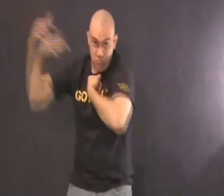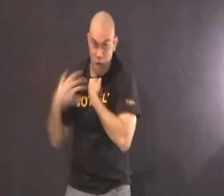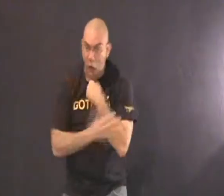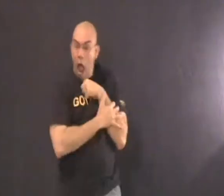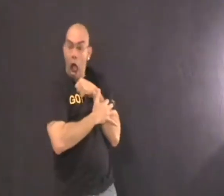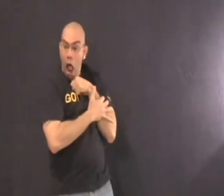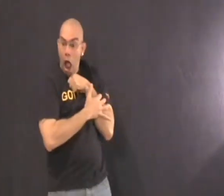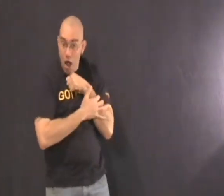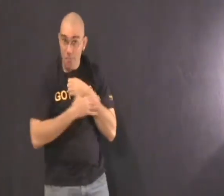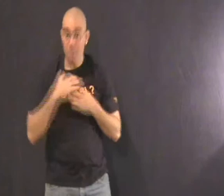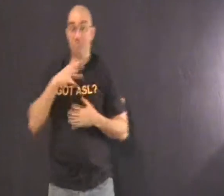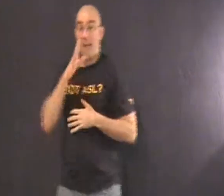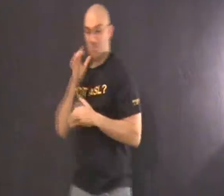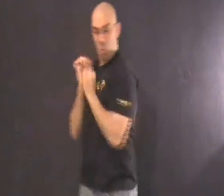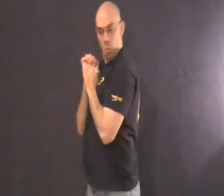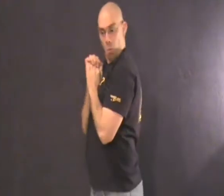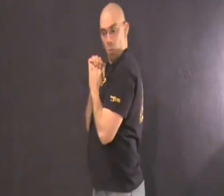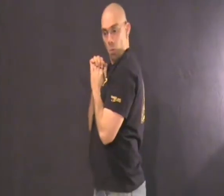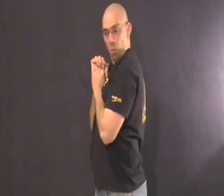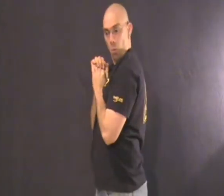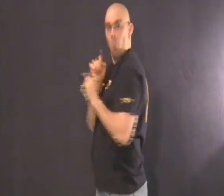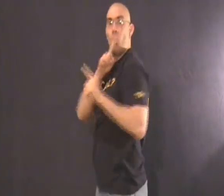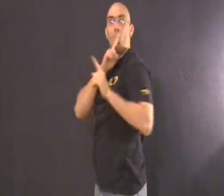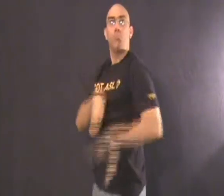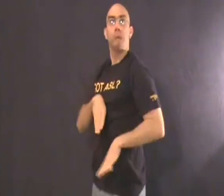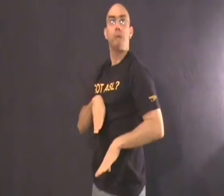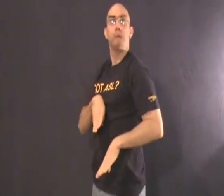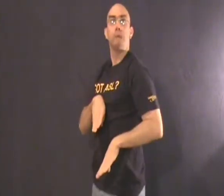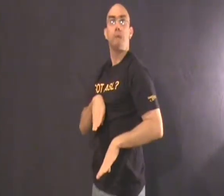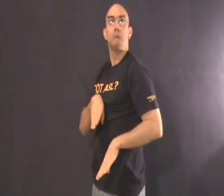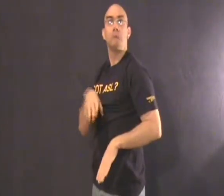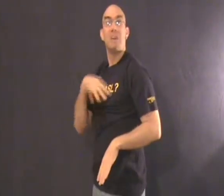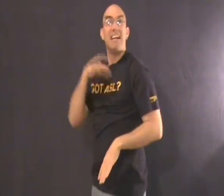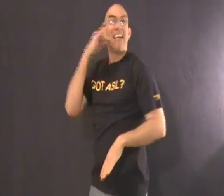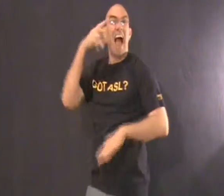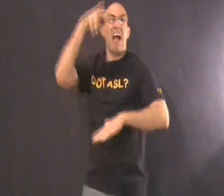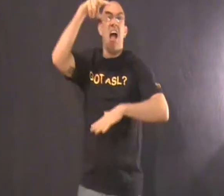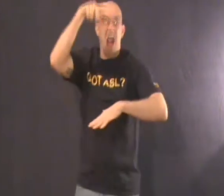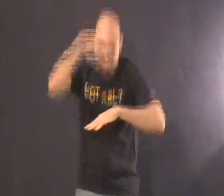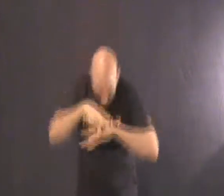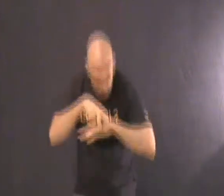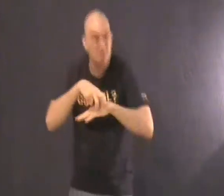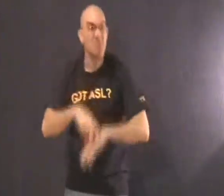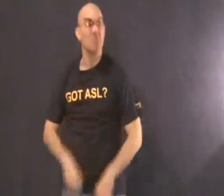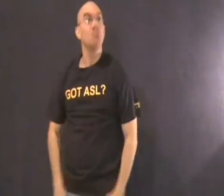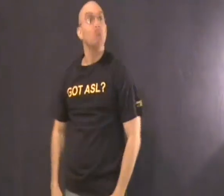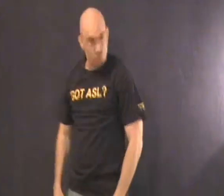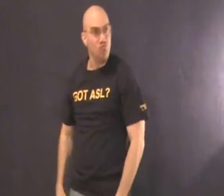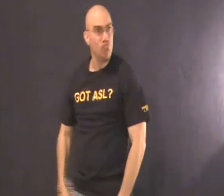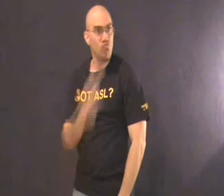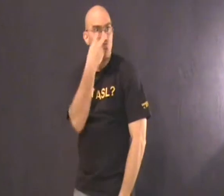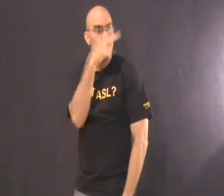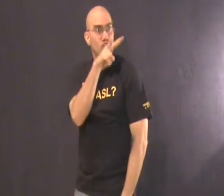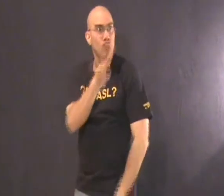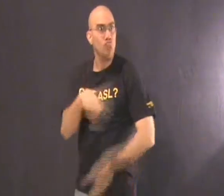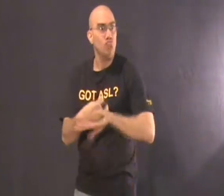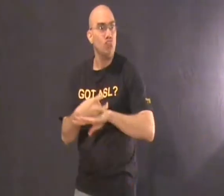see it scratch my arm and make it bleed. My mom was like, "Oh," and went dead quiet. The cat landed on the counter and was